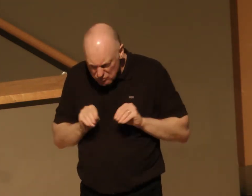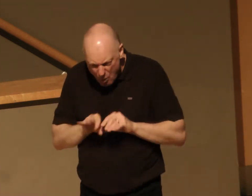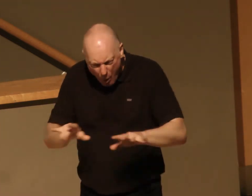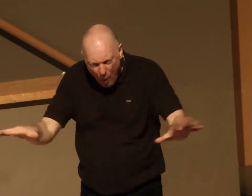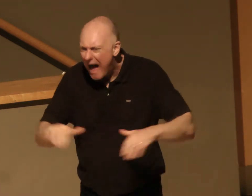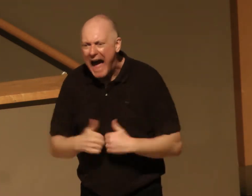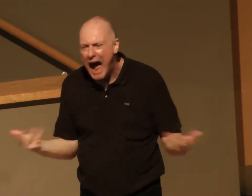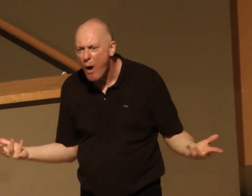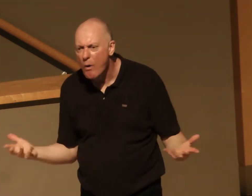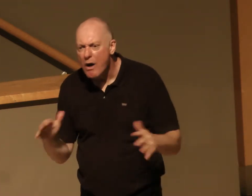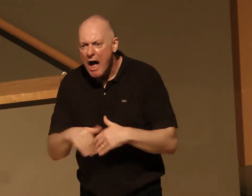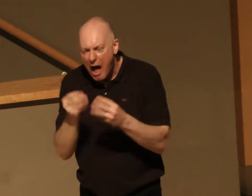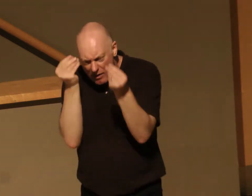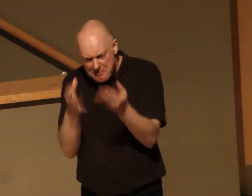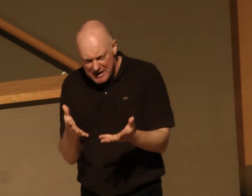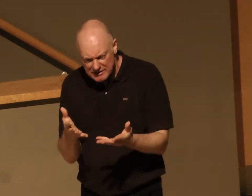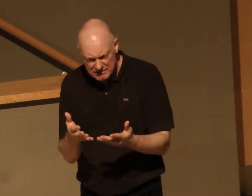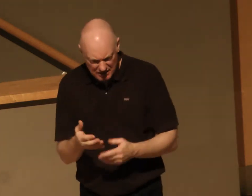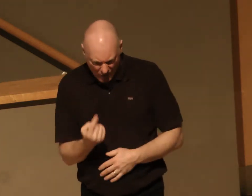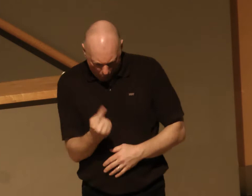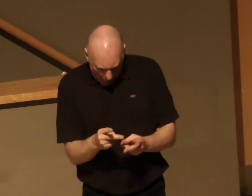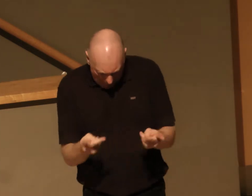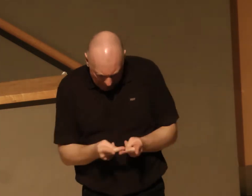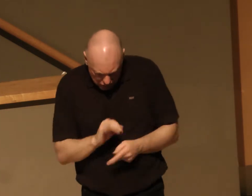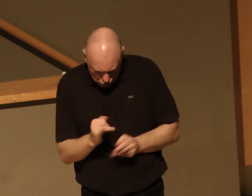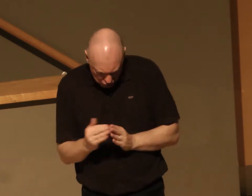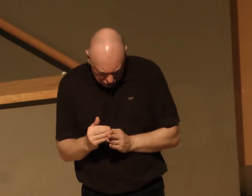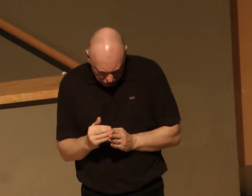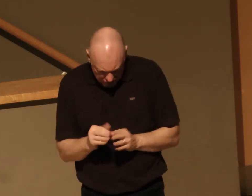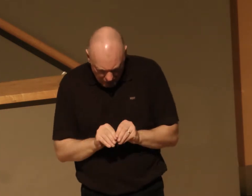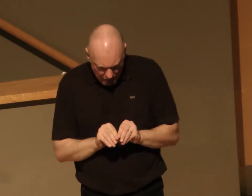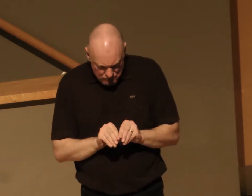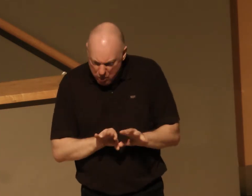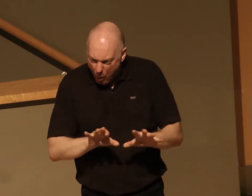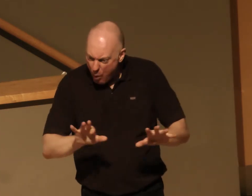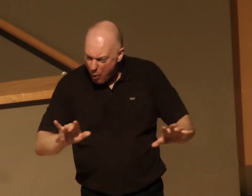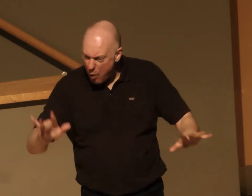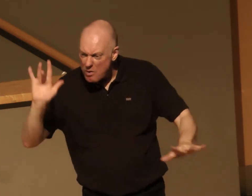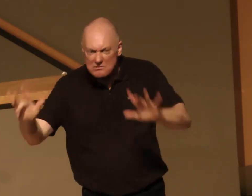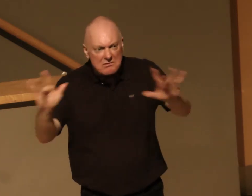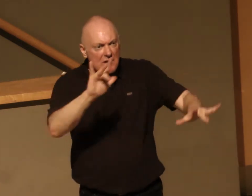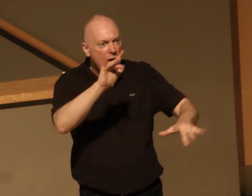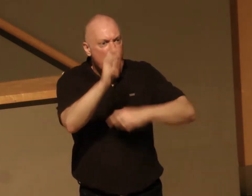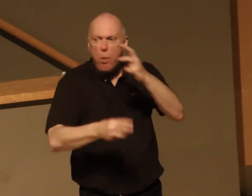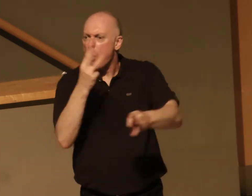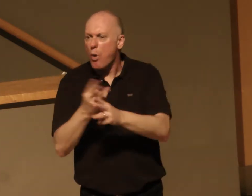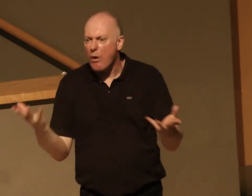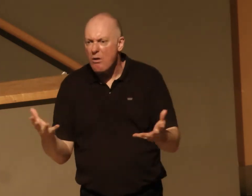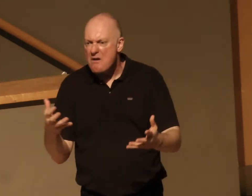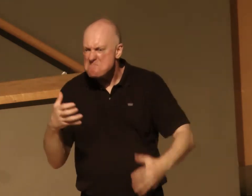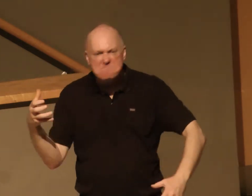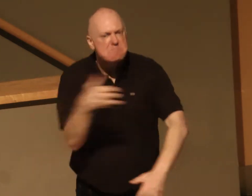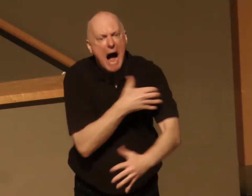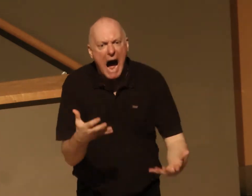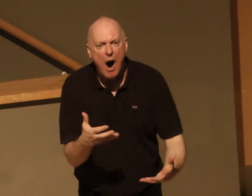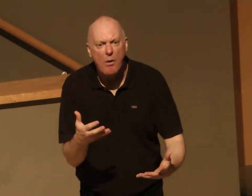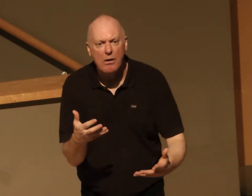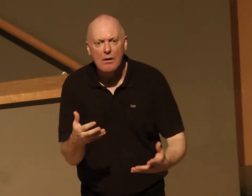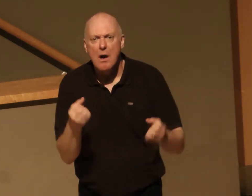How does this message go from one place in Jerusalem around the world with such force and power in the face of opposition